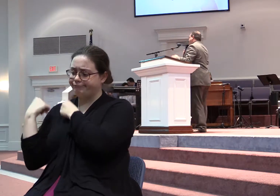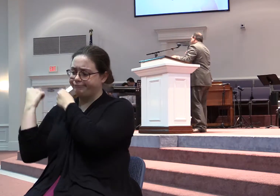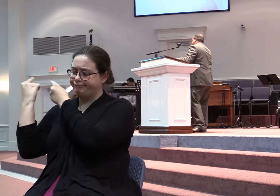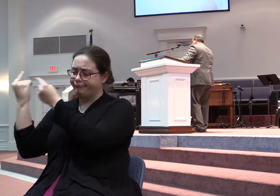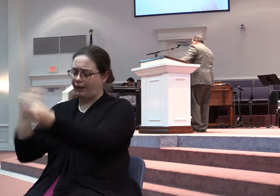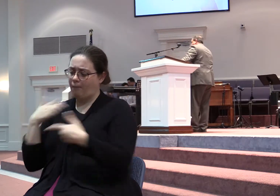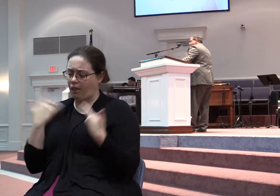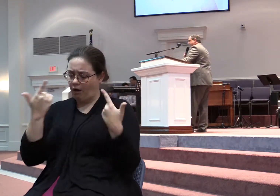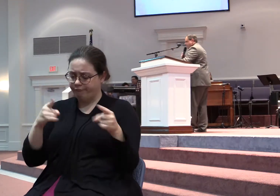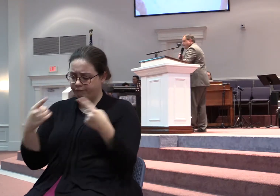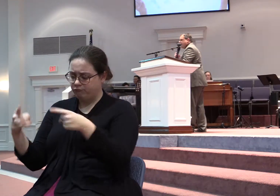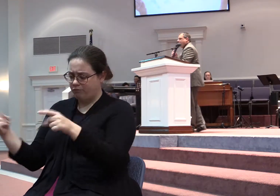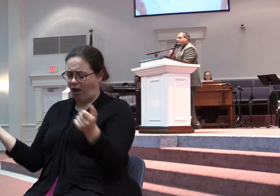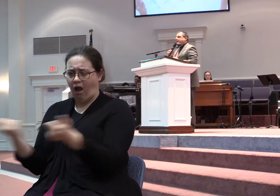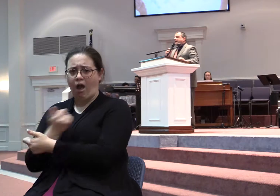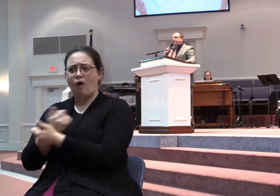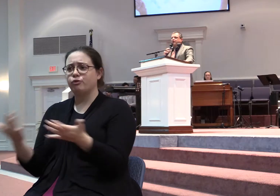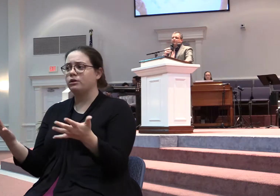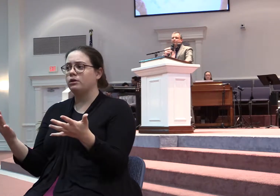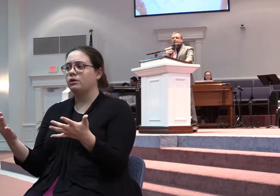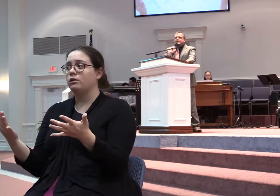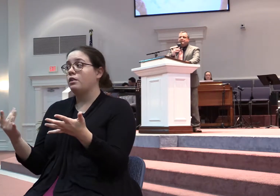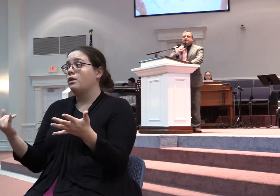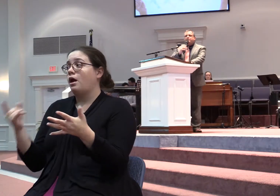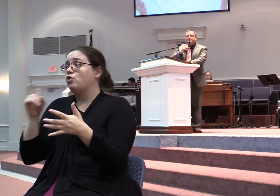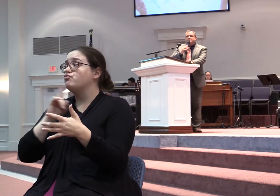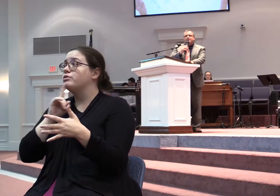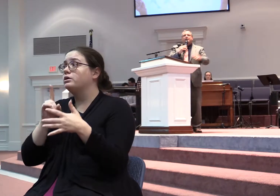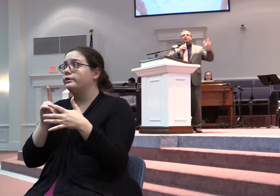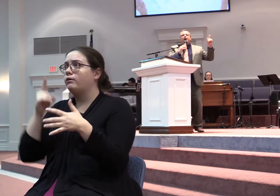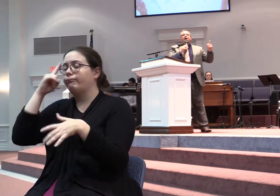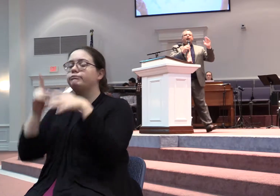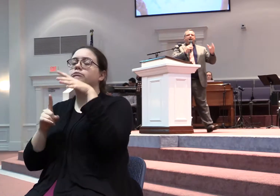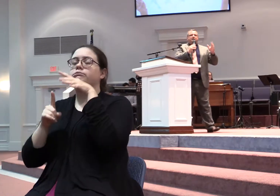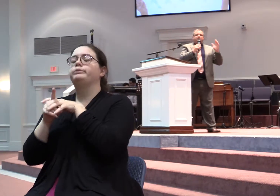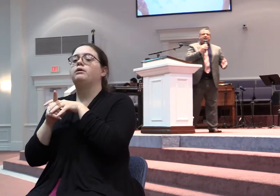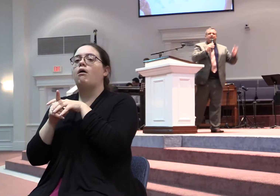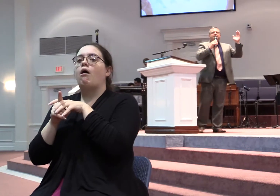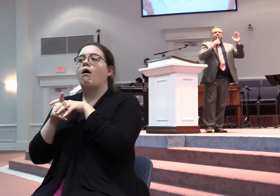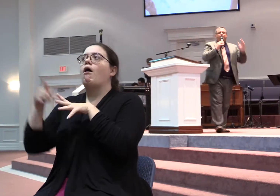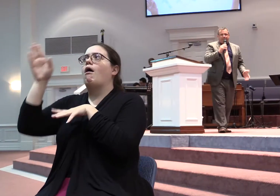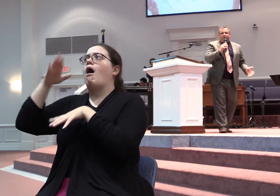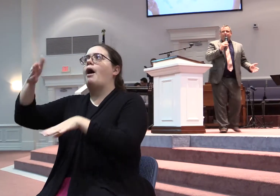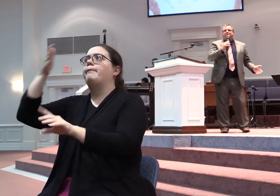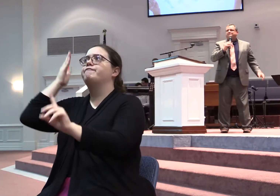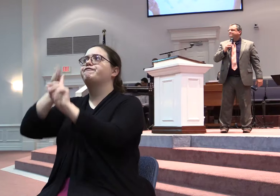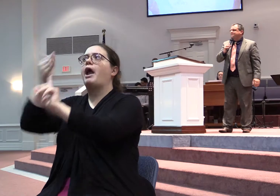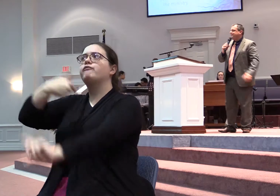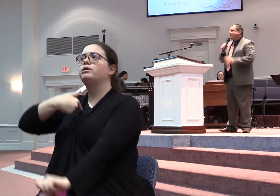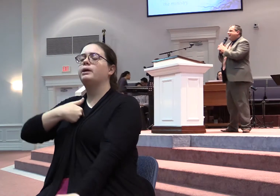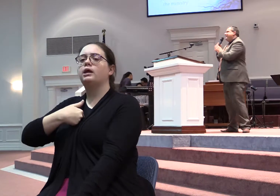that's went on. I thought about everything, and the only thing I could come up with as a testimony is God has been faithful.